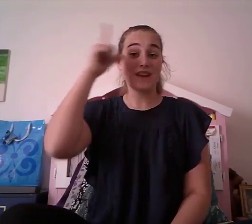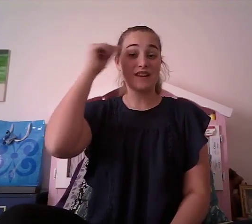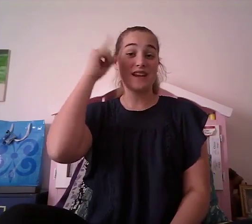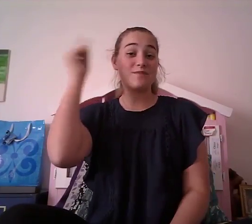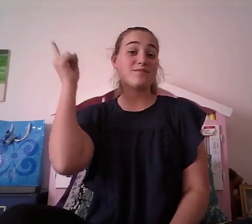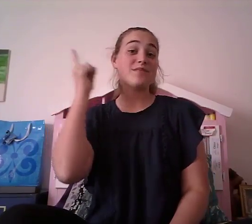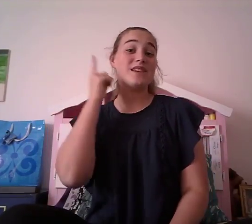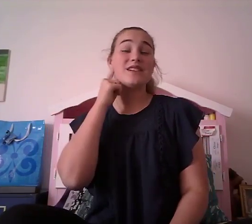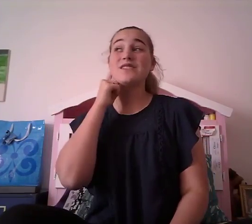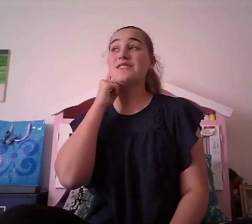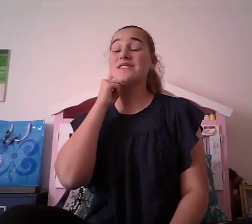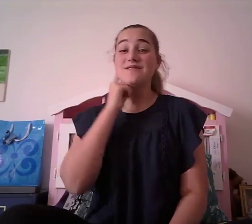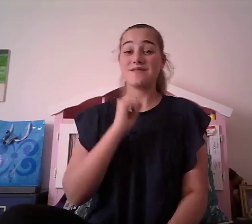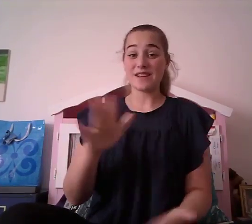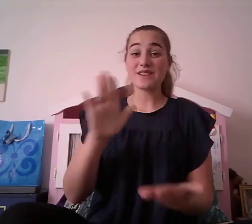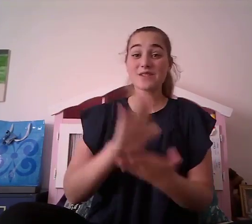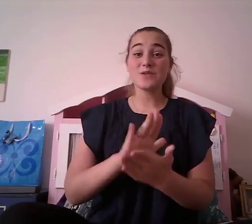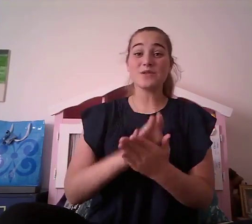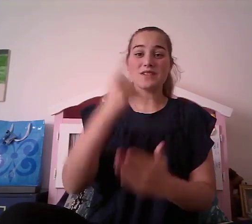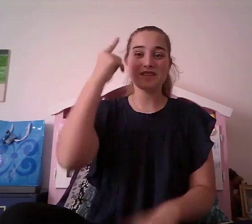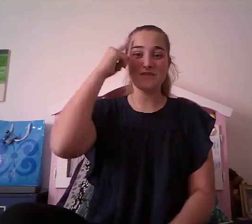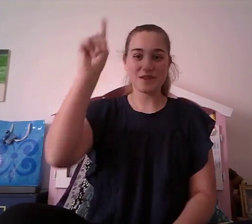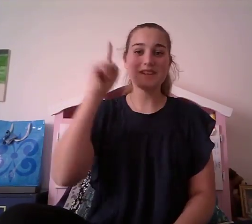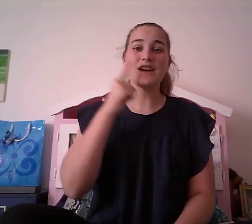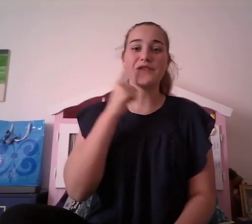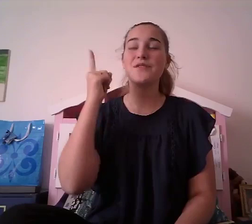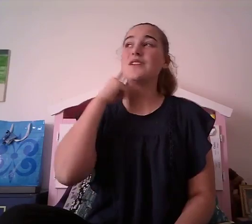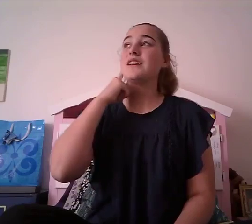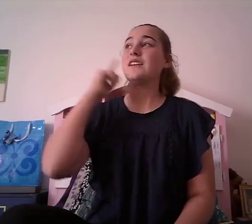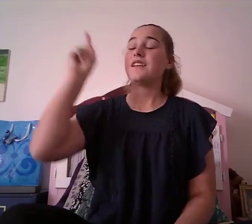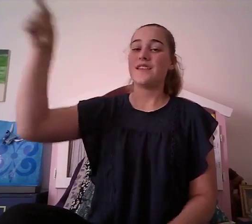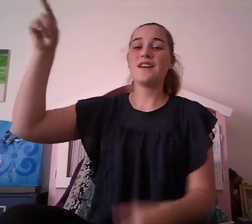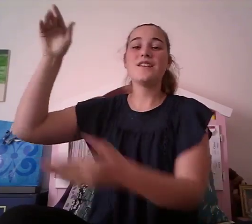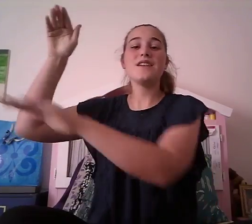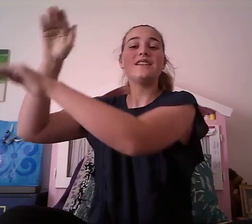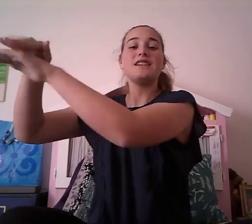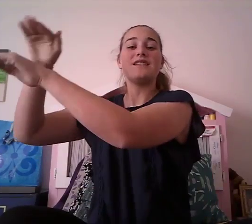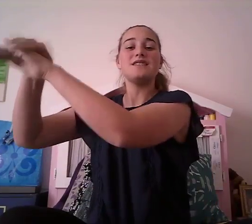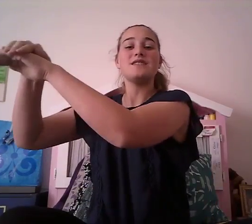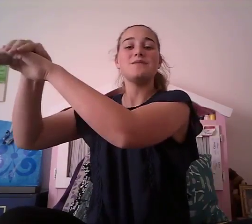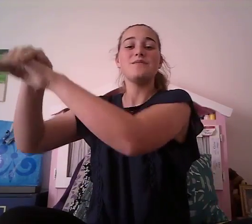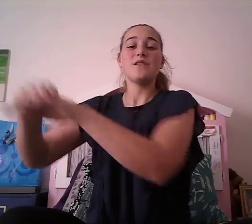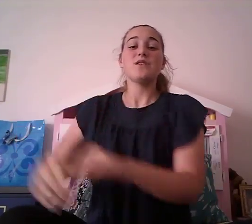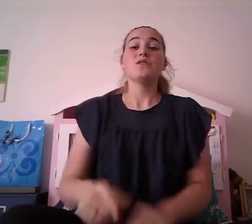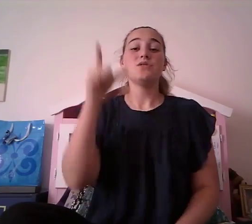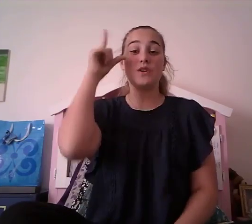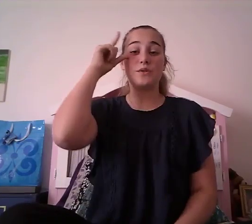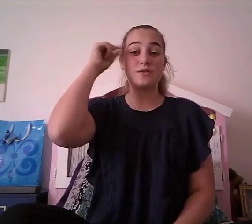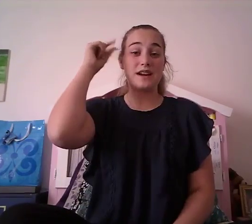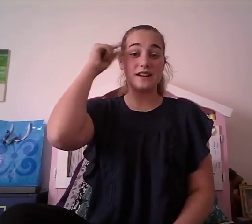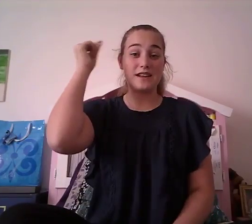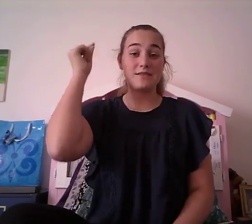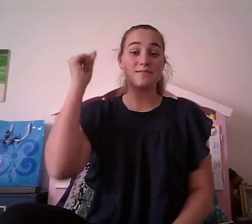Gallaudet hears that there are schools for the deaf. They are in England. So Gallaudet